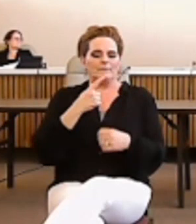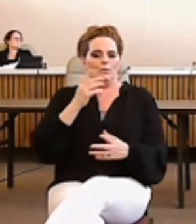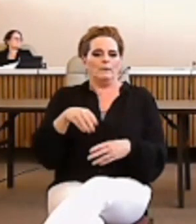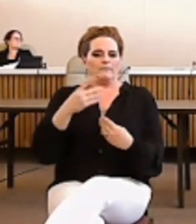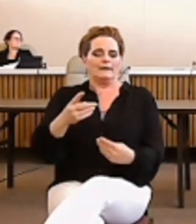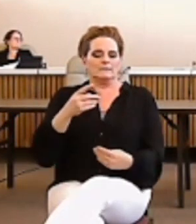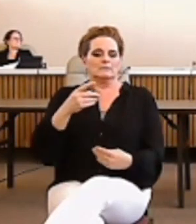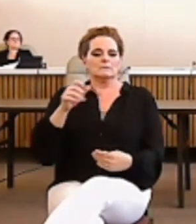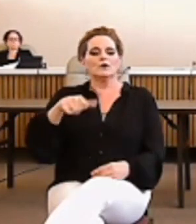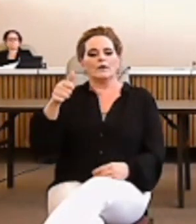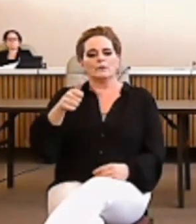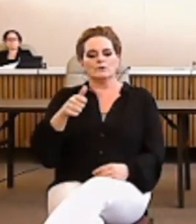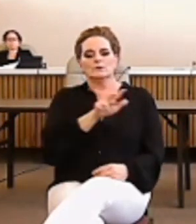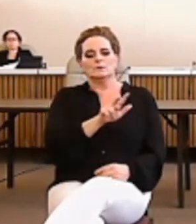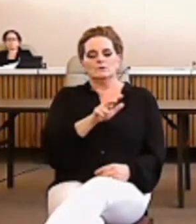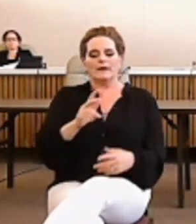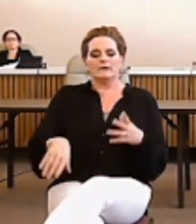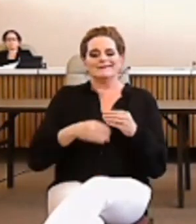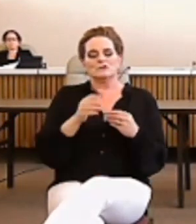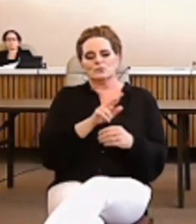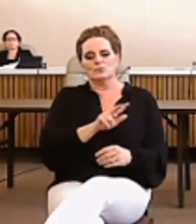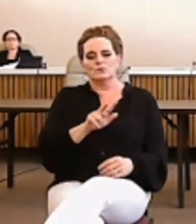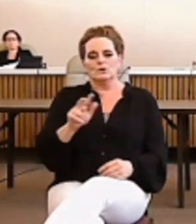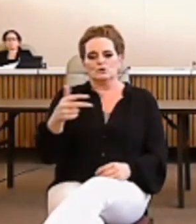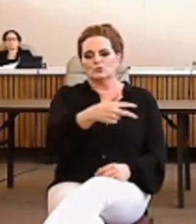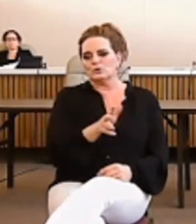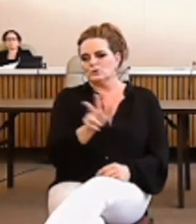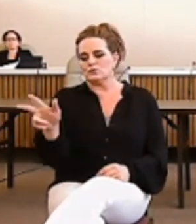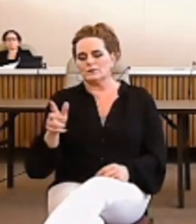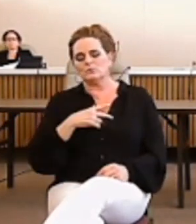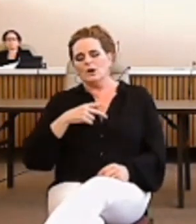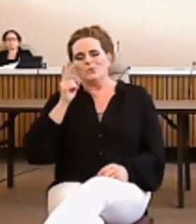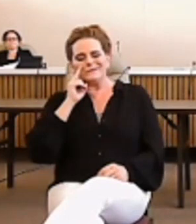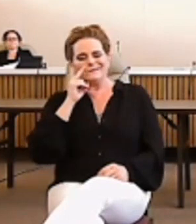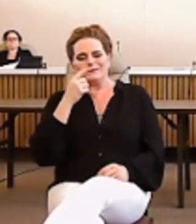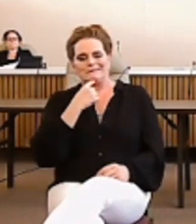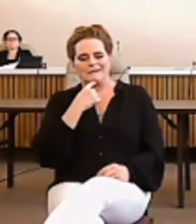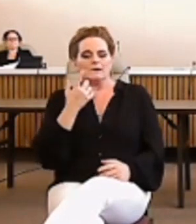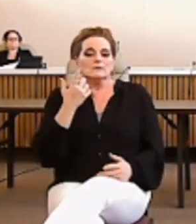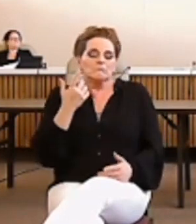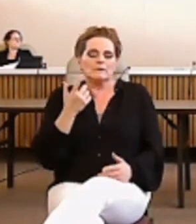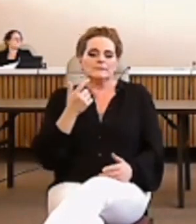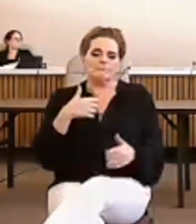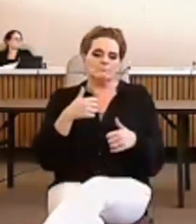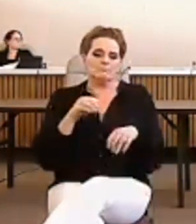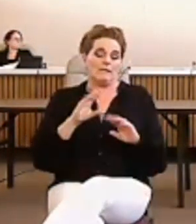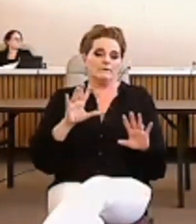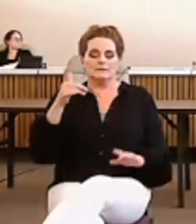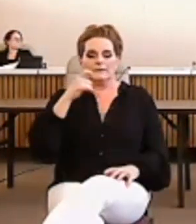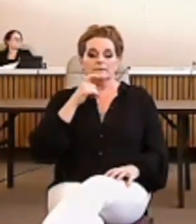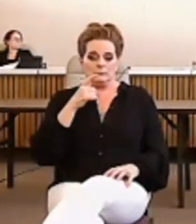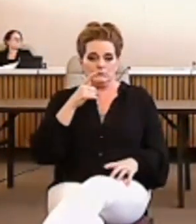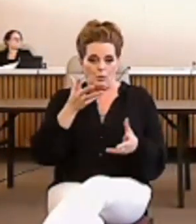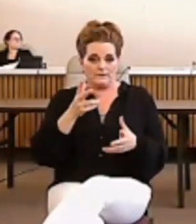the additional turns and the bypass, and see what he has to say. So, but obviously if he sticks by that, then we're going to have to figure